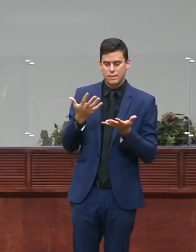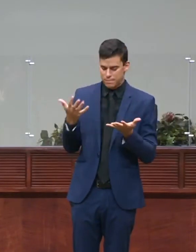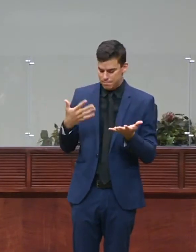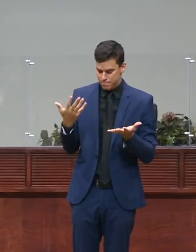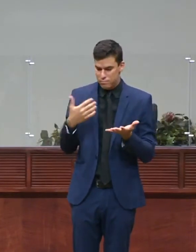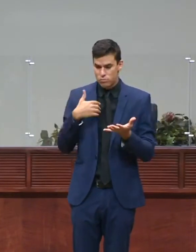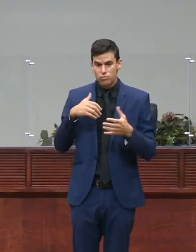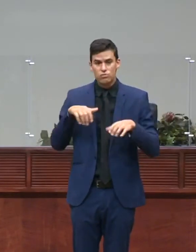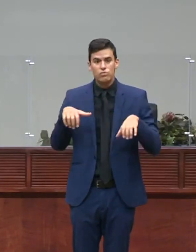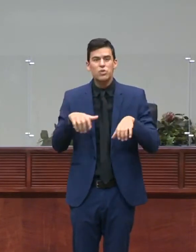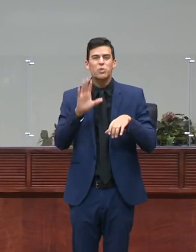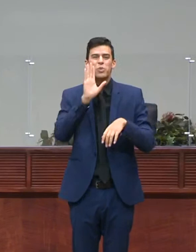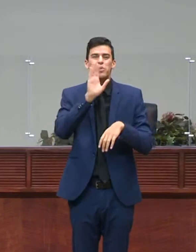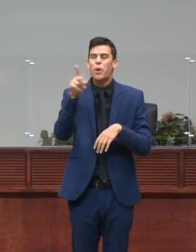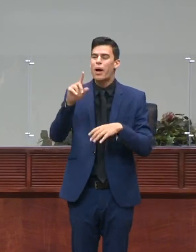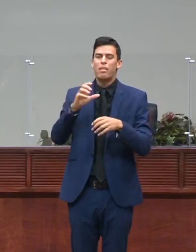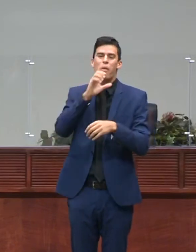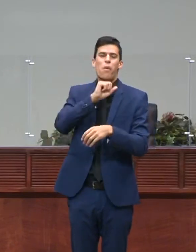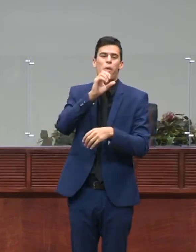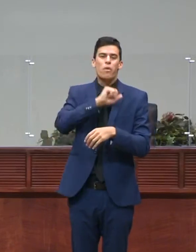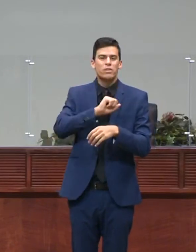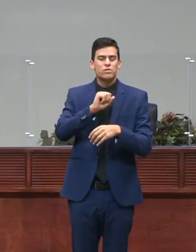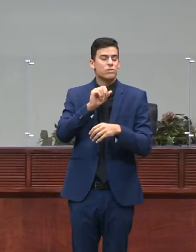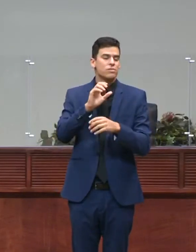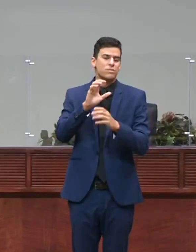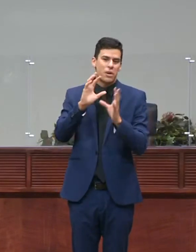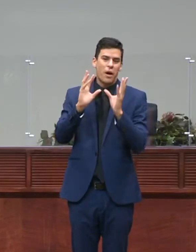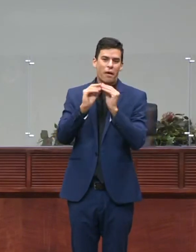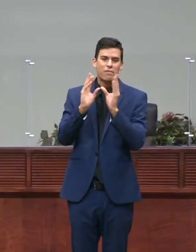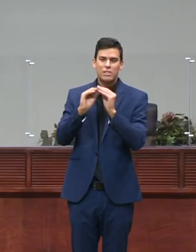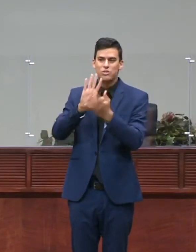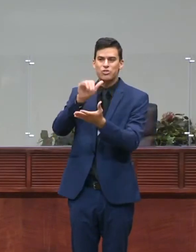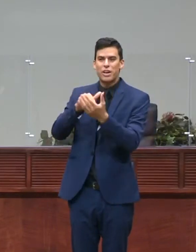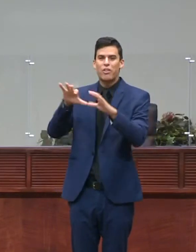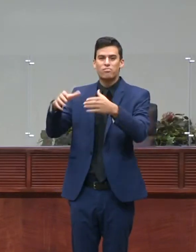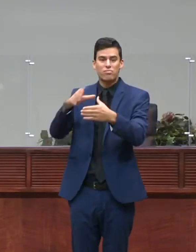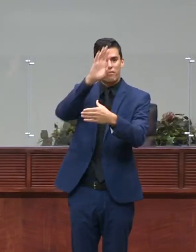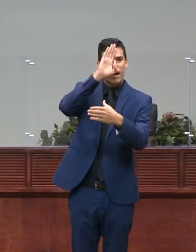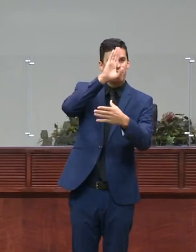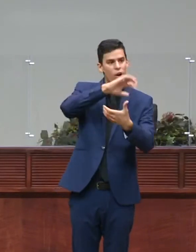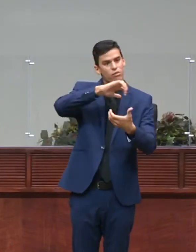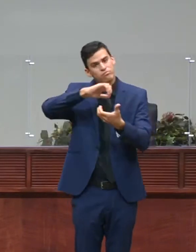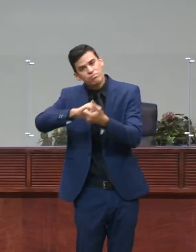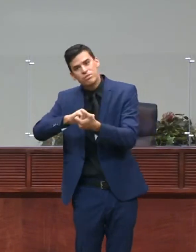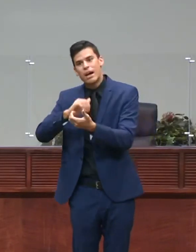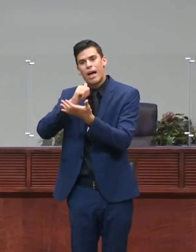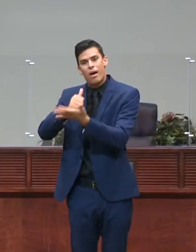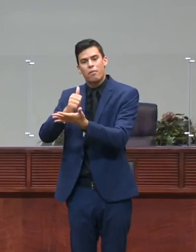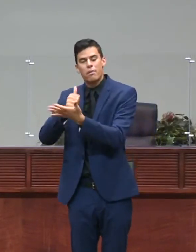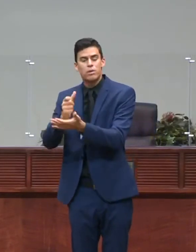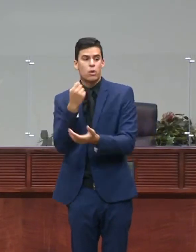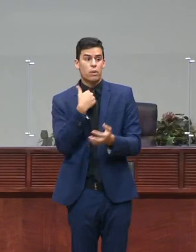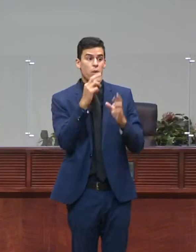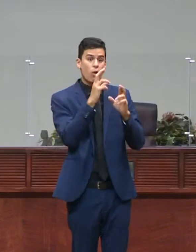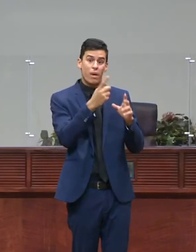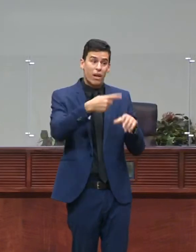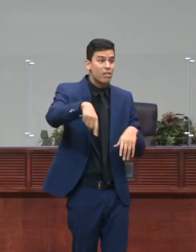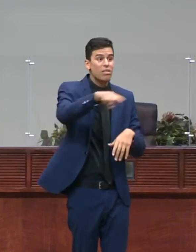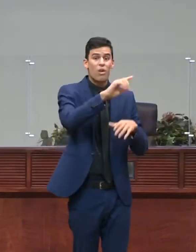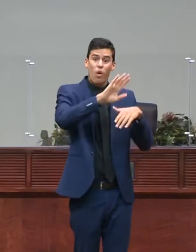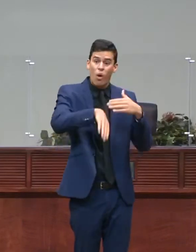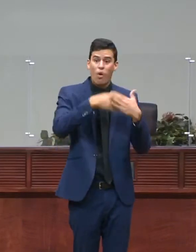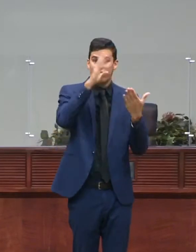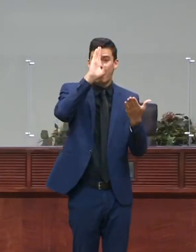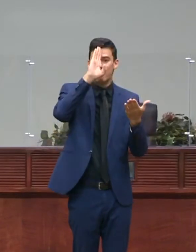do activities at the Orange Convention Center. So we are very proud of the partnership. We hope that all of them take it, because not only